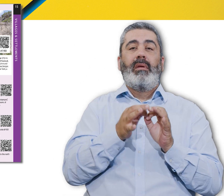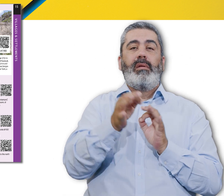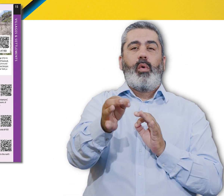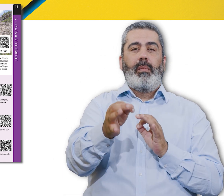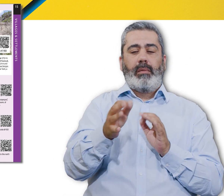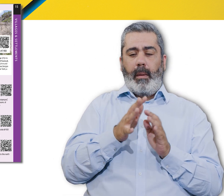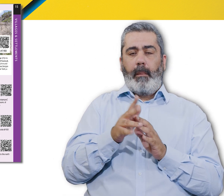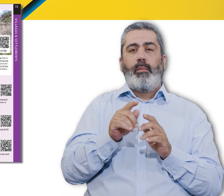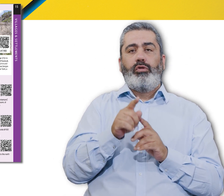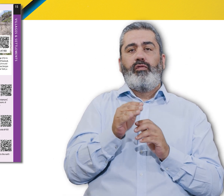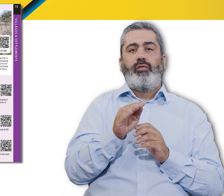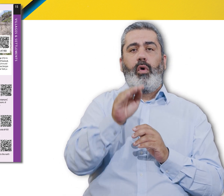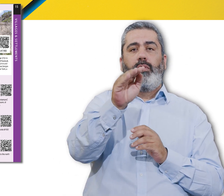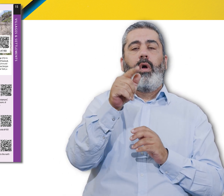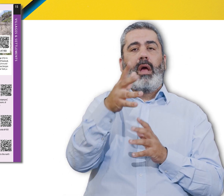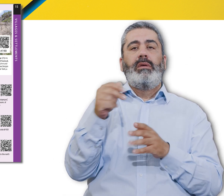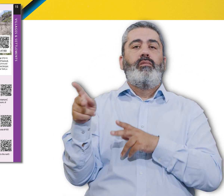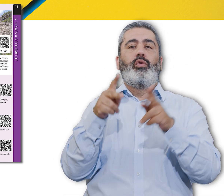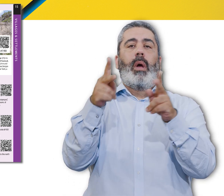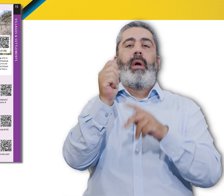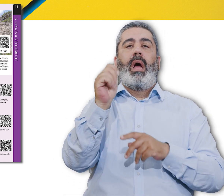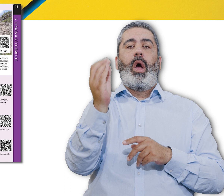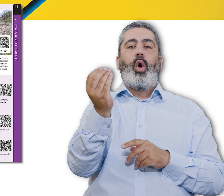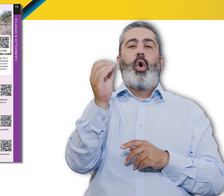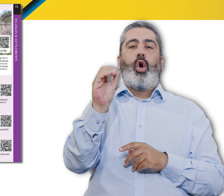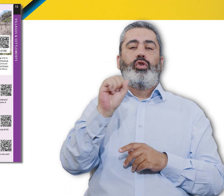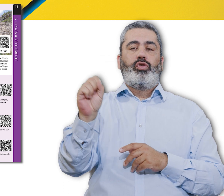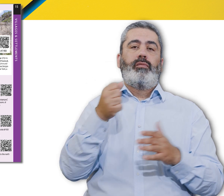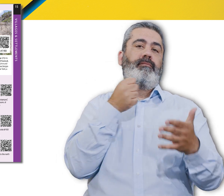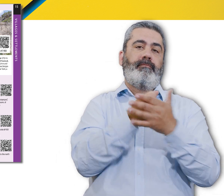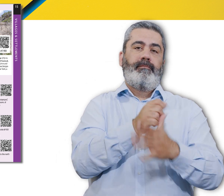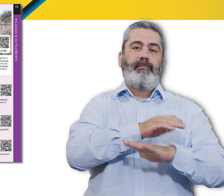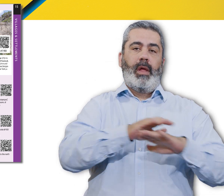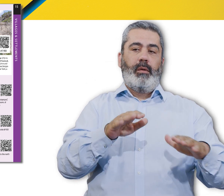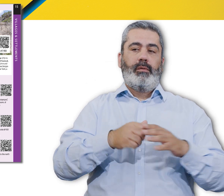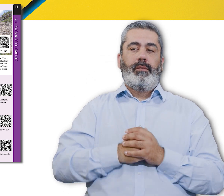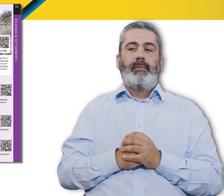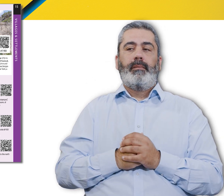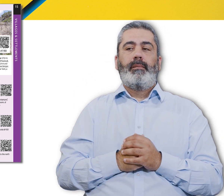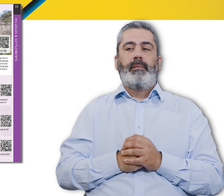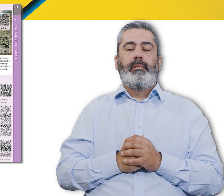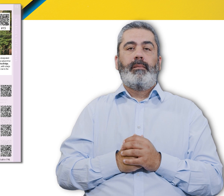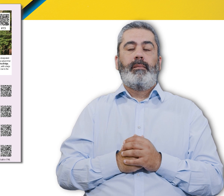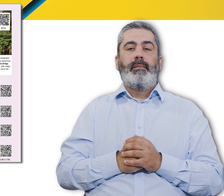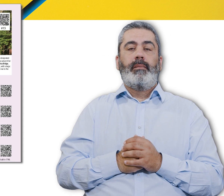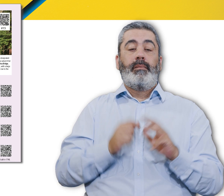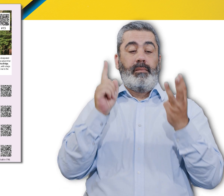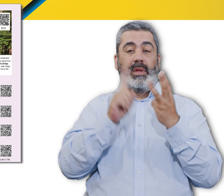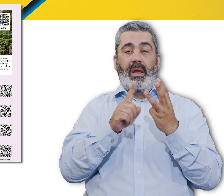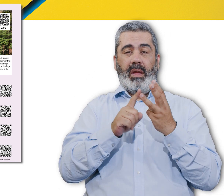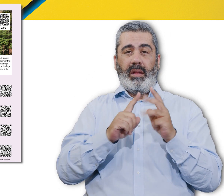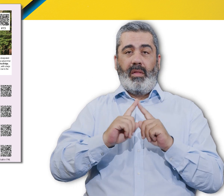a distance of 5 kilometers from the village and to the north flows the Eos River. End of page 15. Route